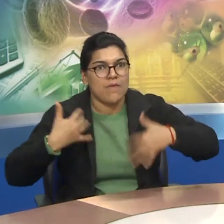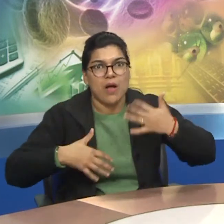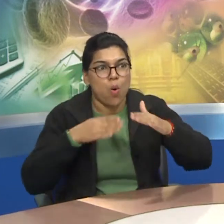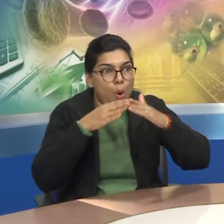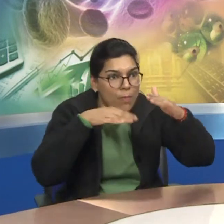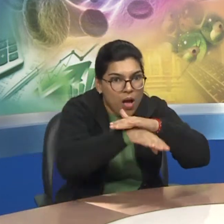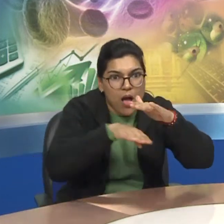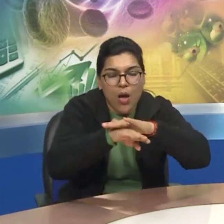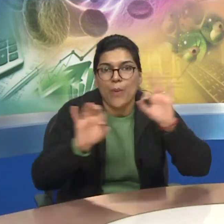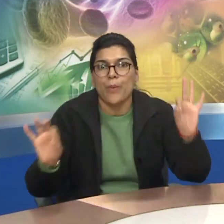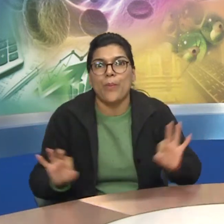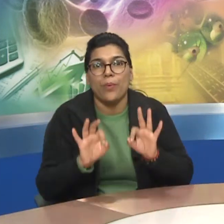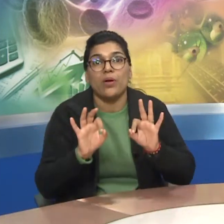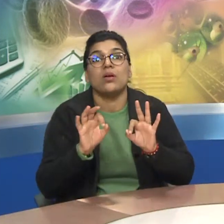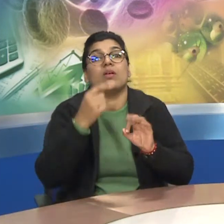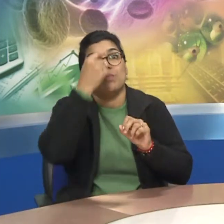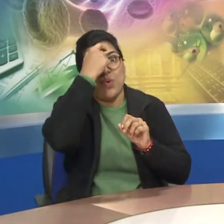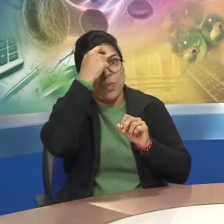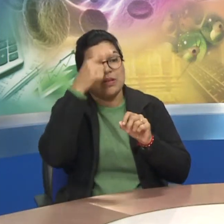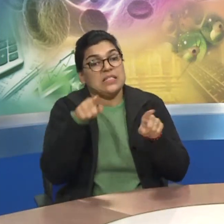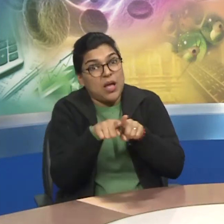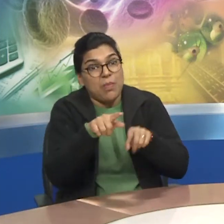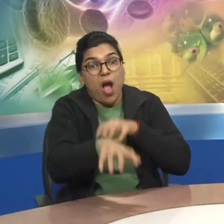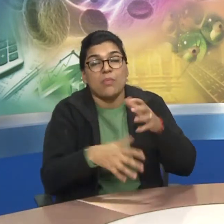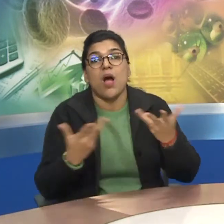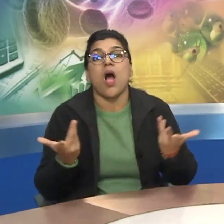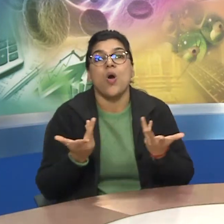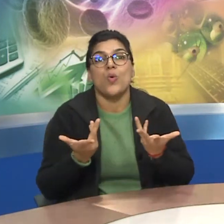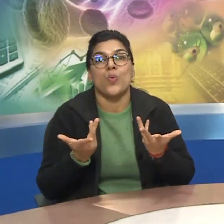is in the forest.